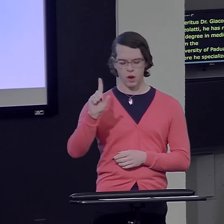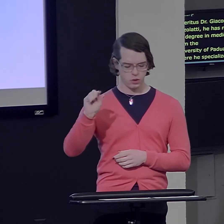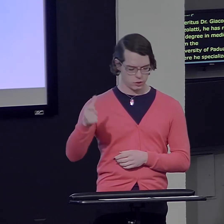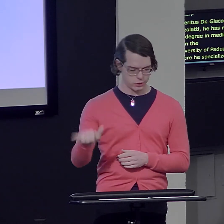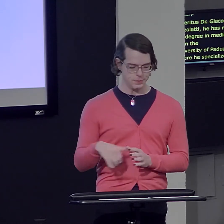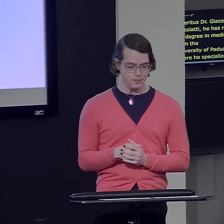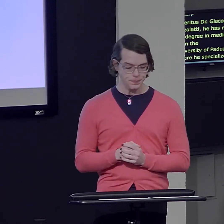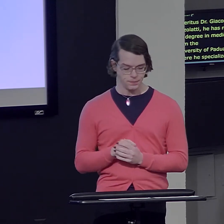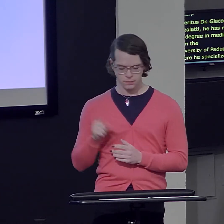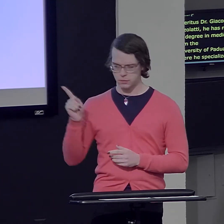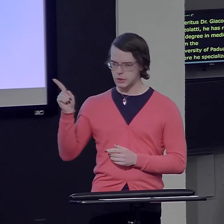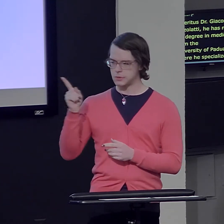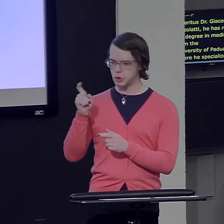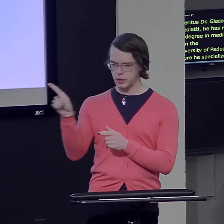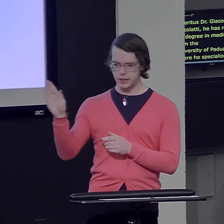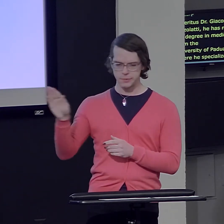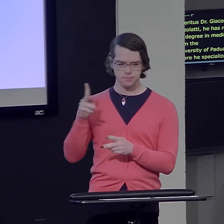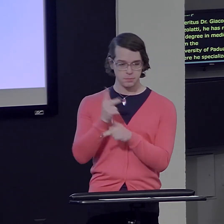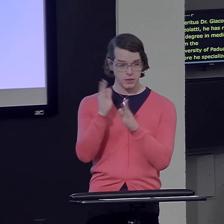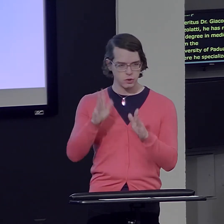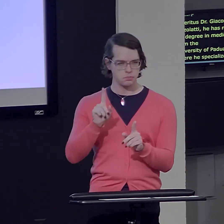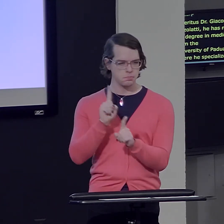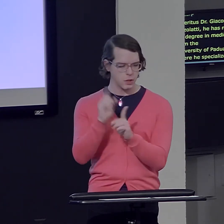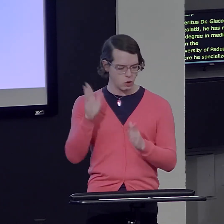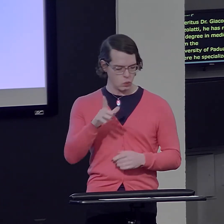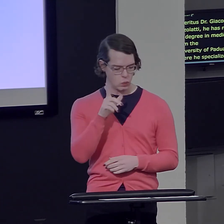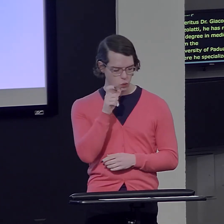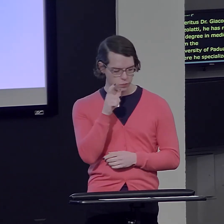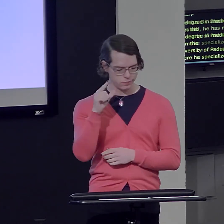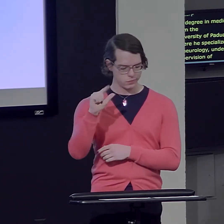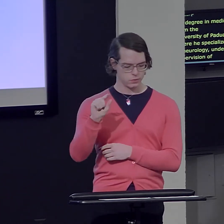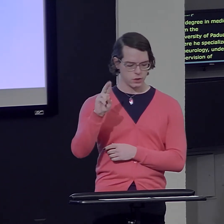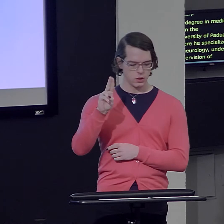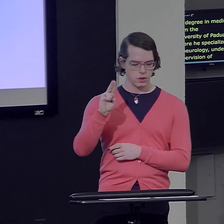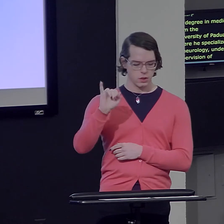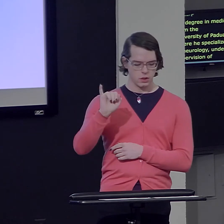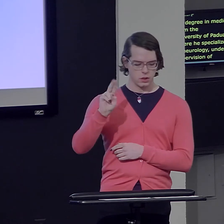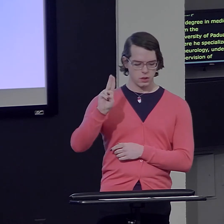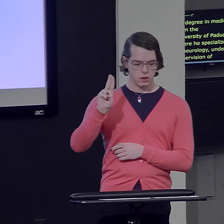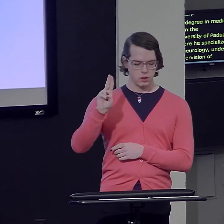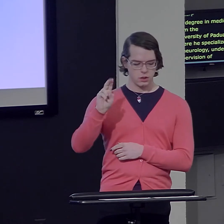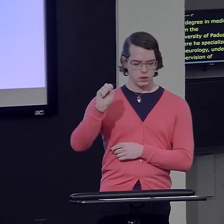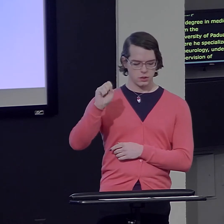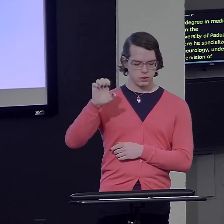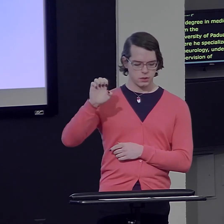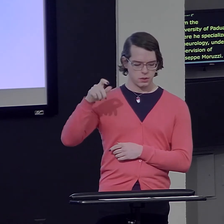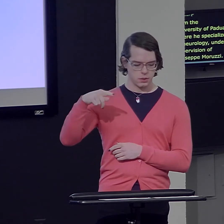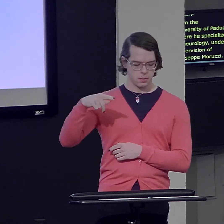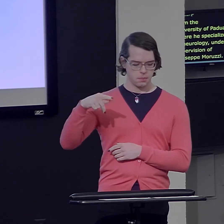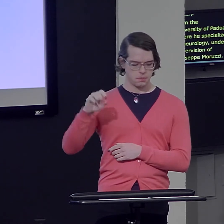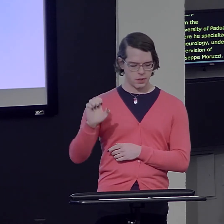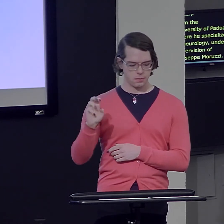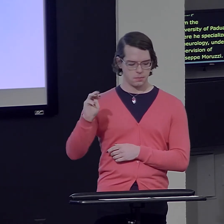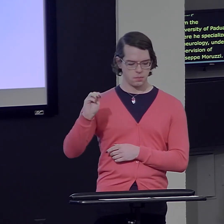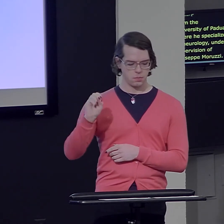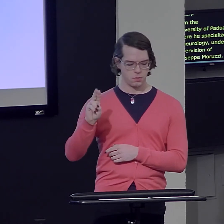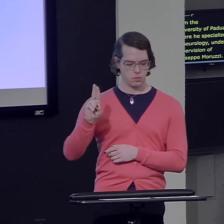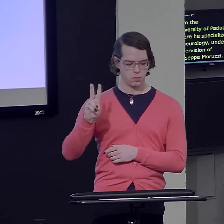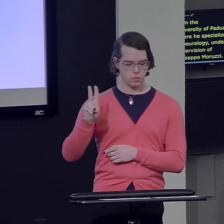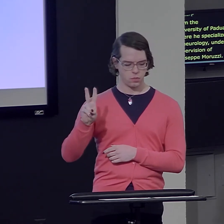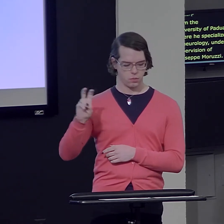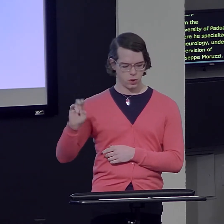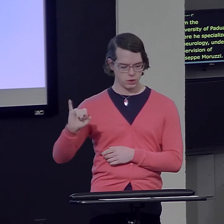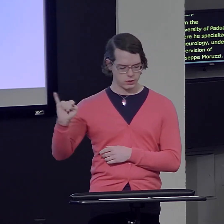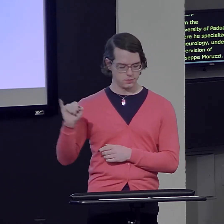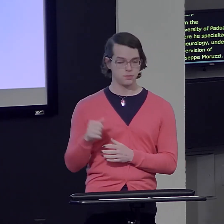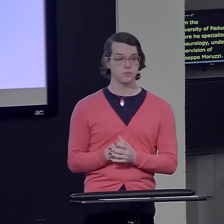he specialized in neurology under the supervision of Giuseppe Moruzzi.